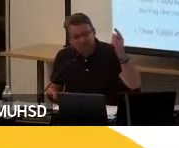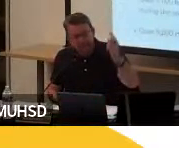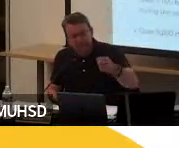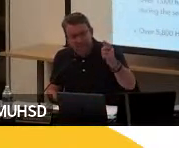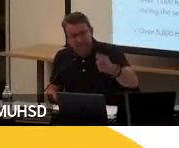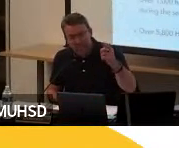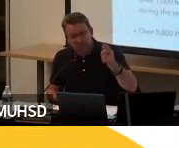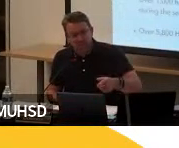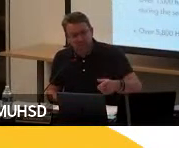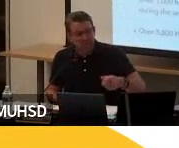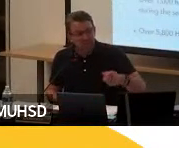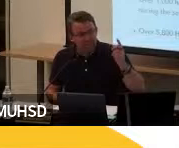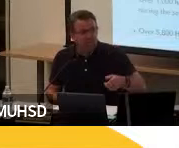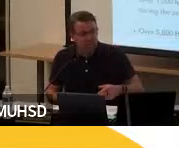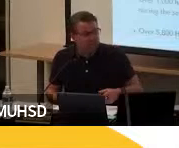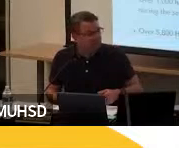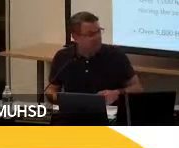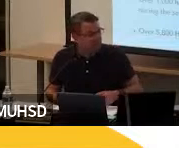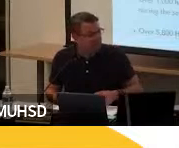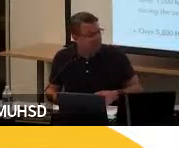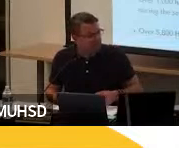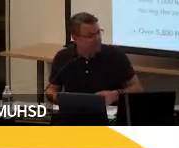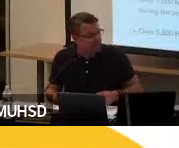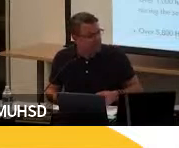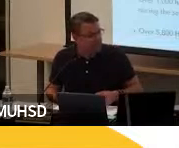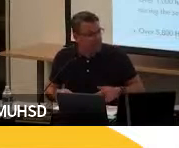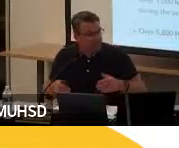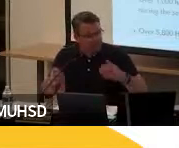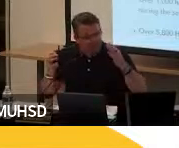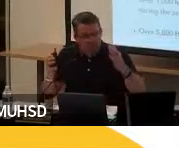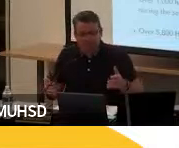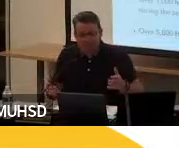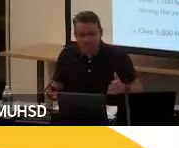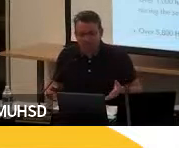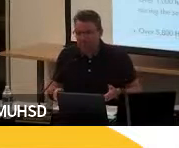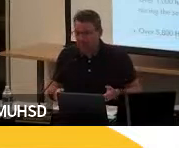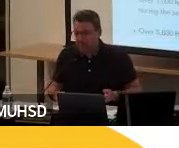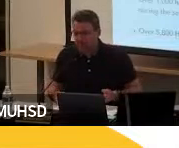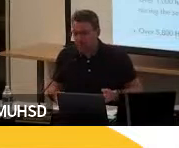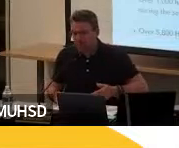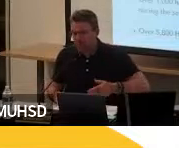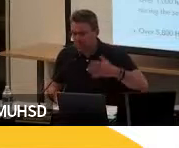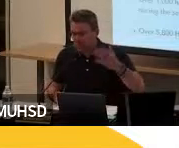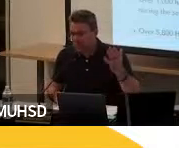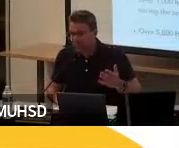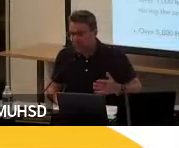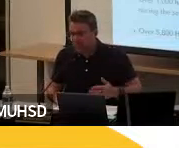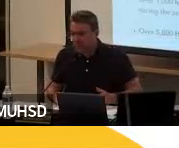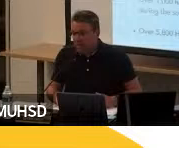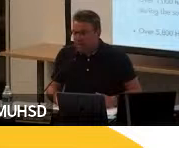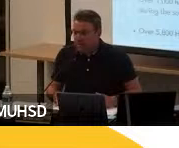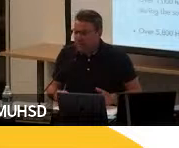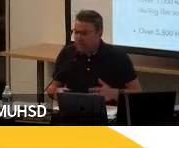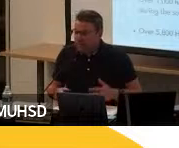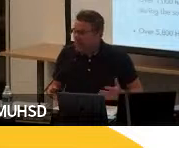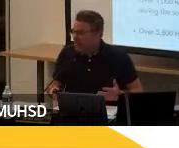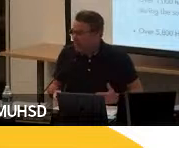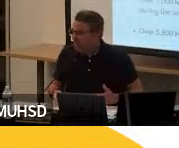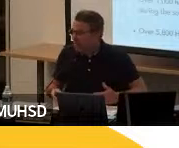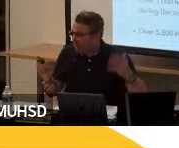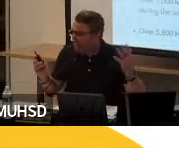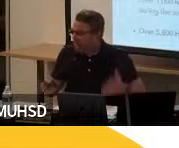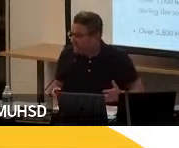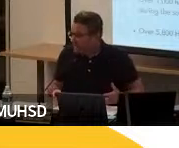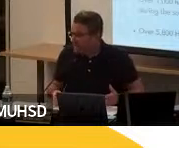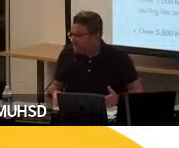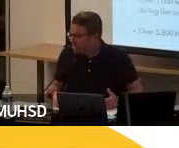honest, every single one of these could be a 2-hour study session. Yeah. I mean, that's how remarkable these programs are. Student health, student health